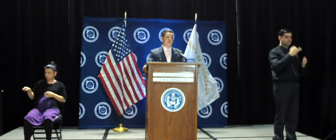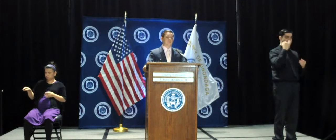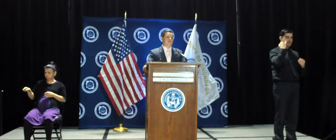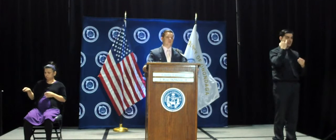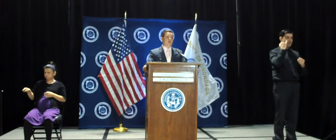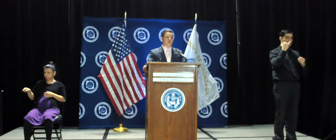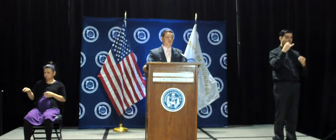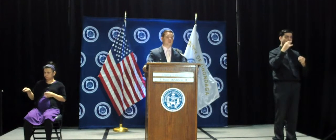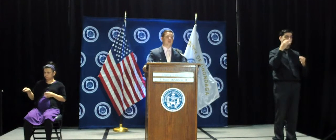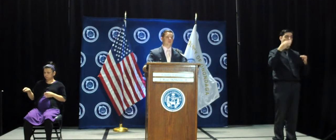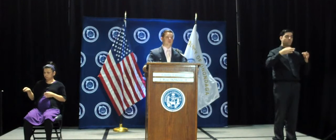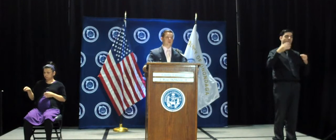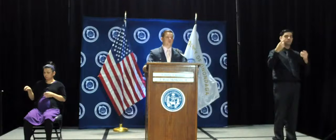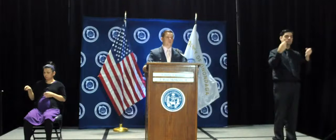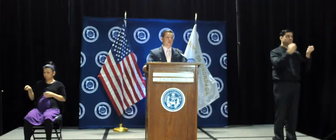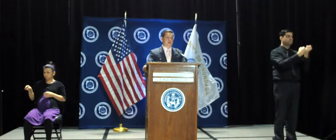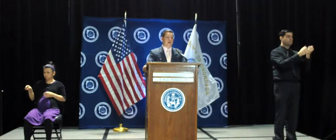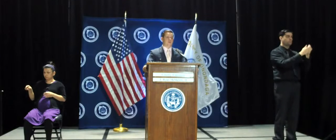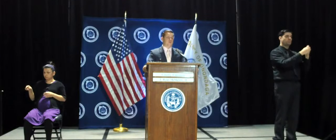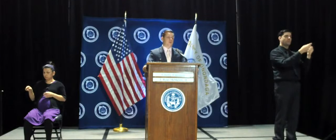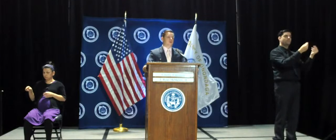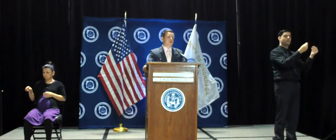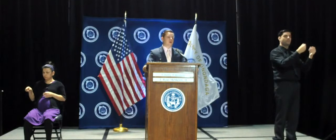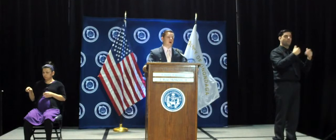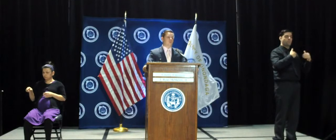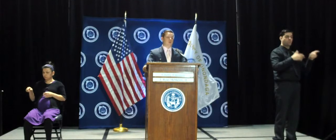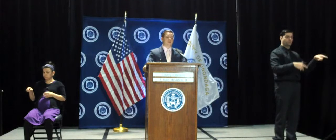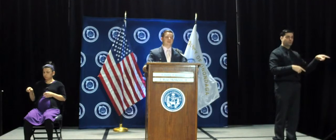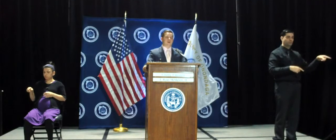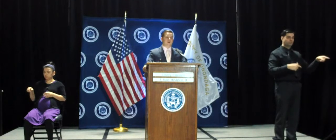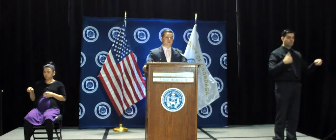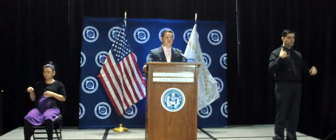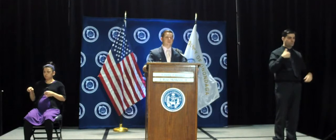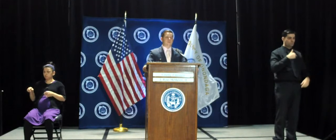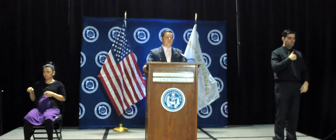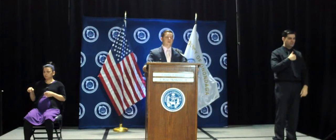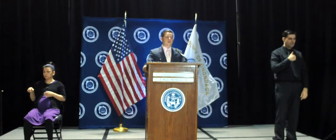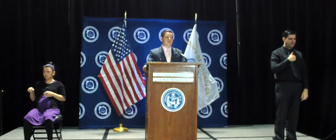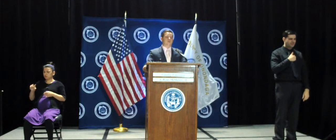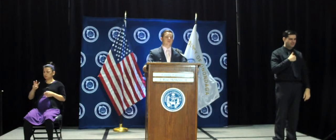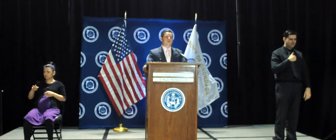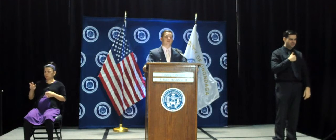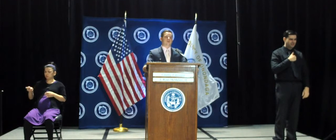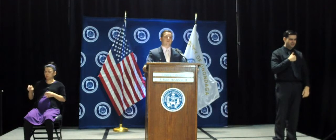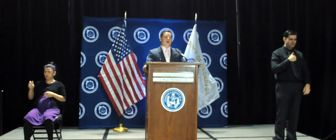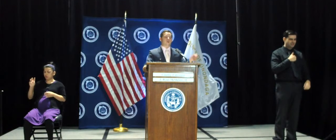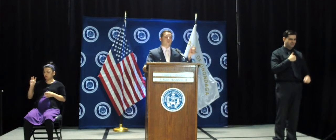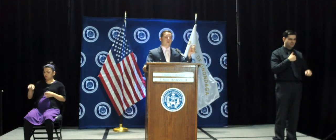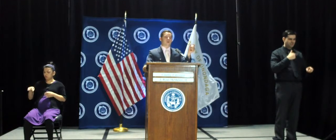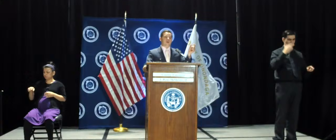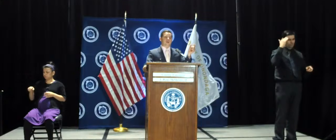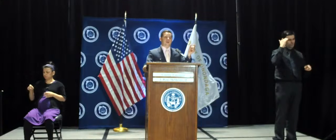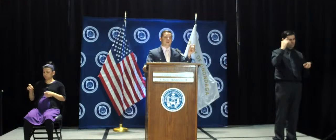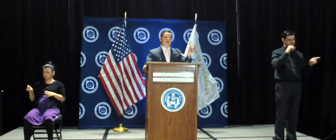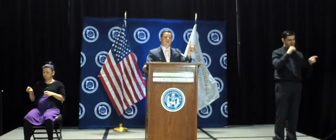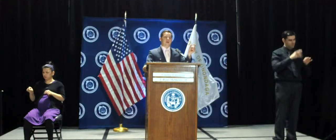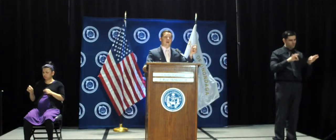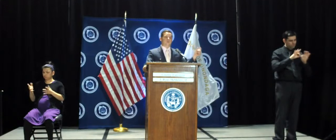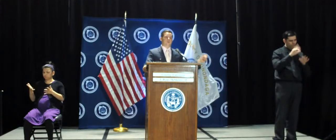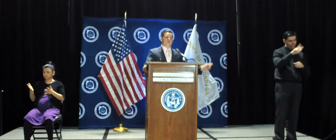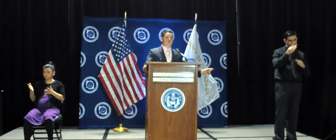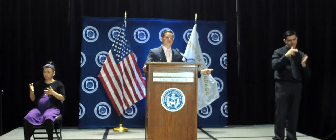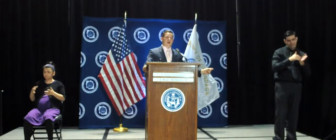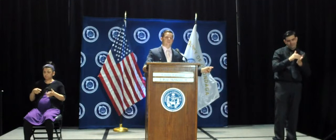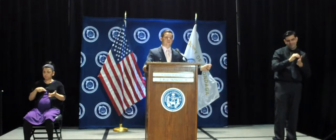right now everybody knows it's not worth $33 million, what that does is the amount of money owed to Onondaga County